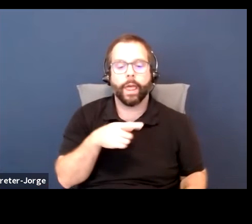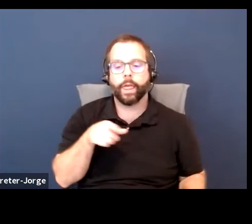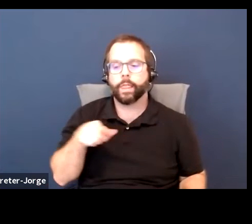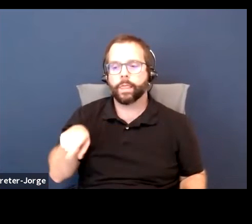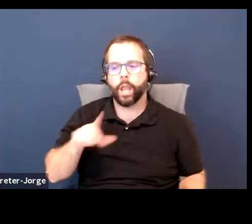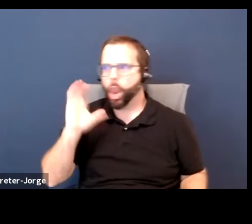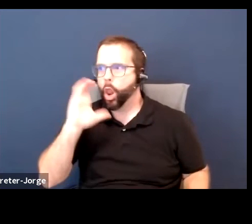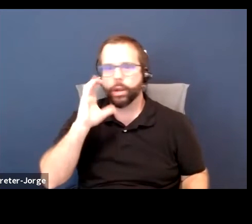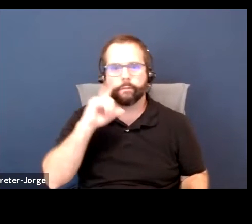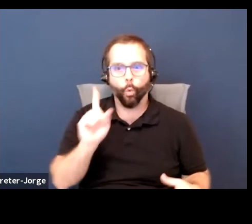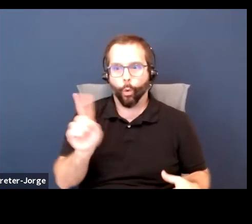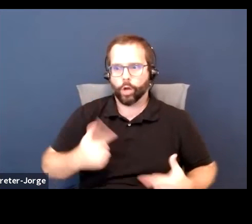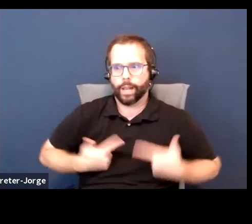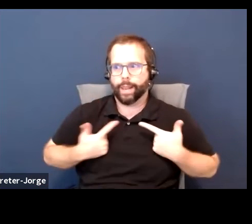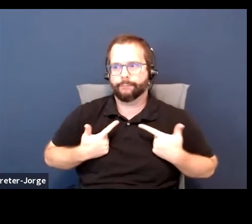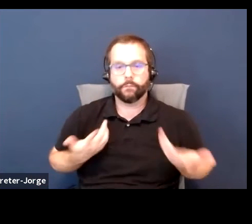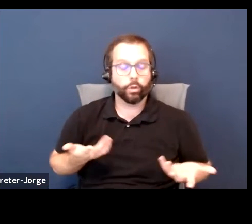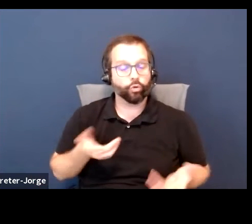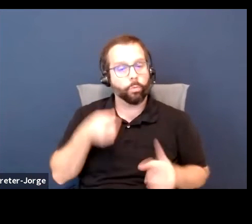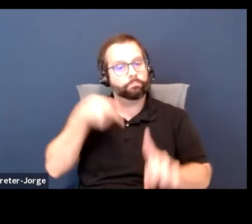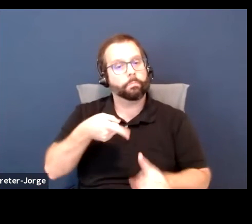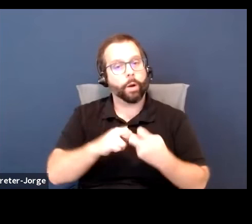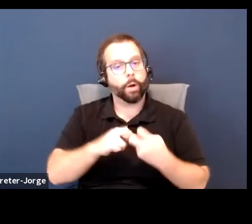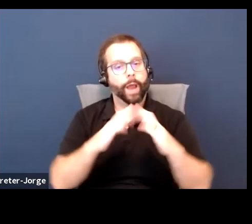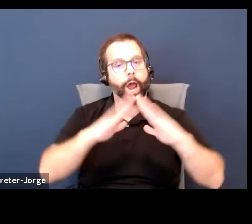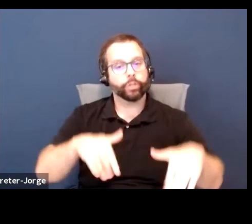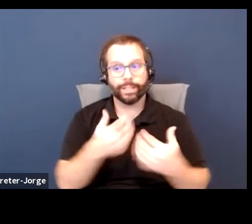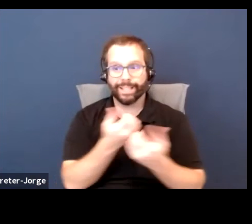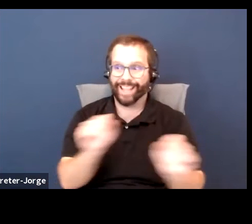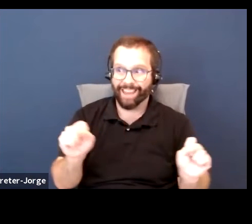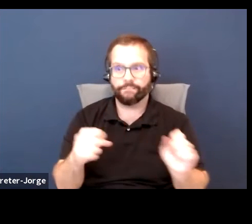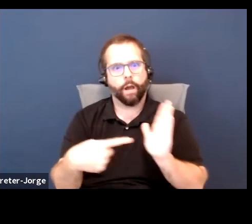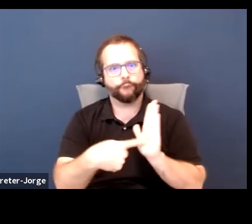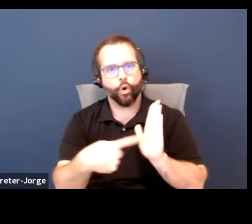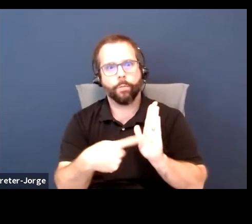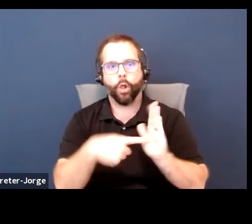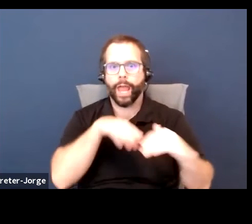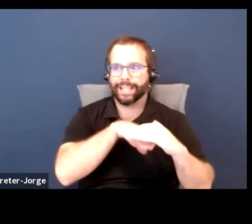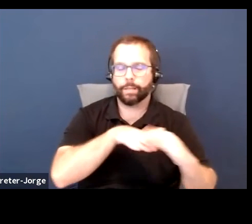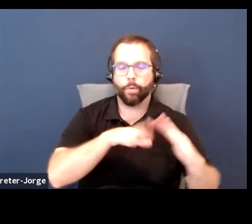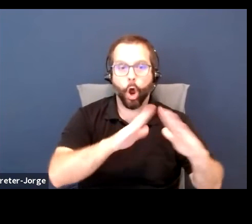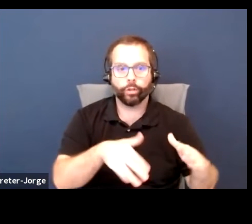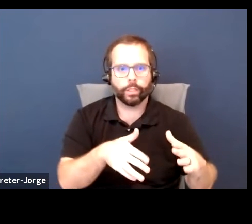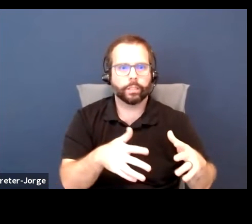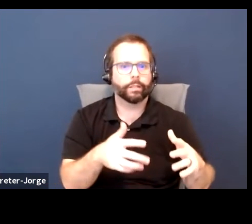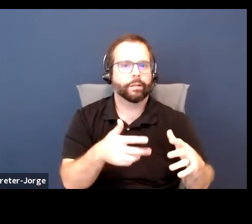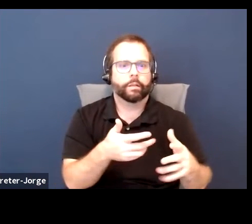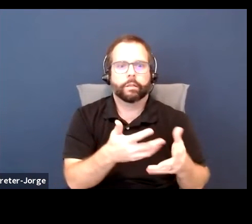housing. We know that safe, affordable, accessible housing there's such a shortage with regard to